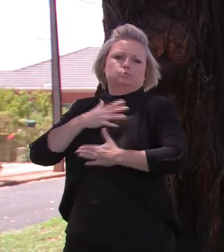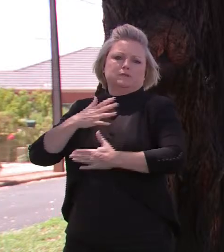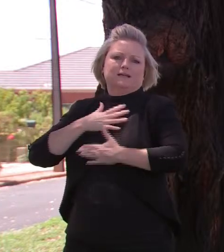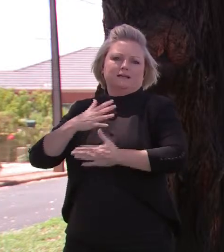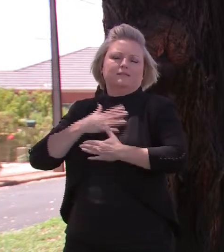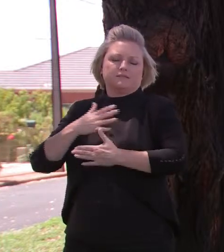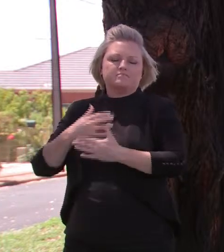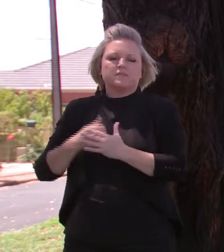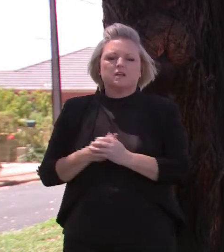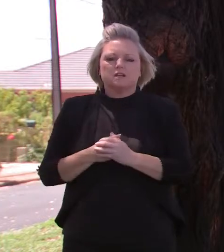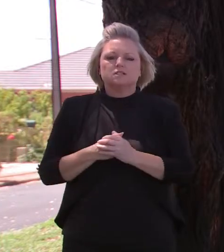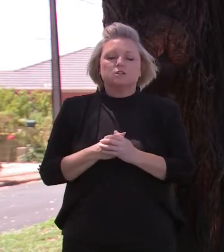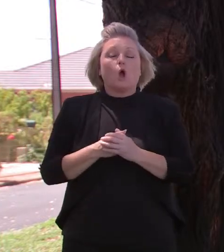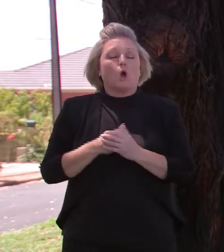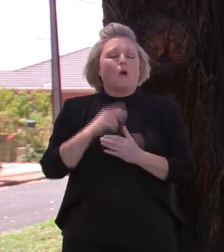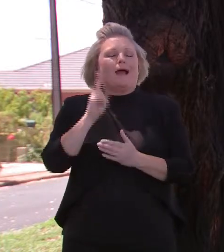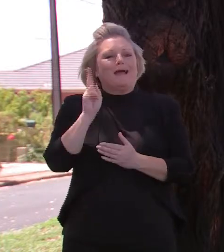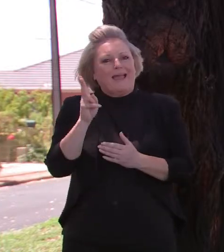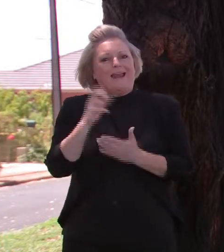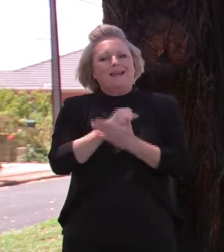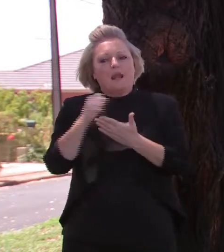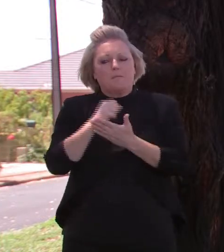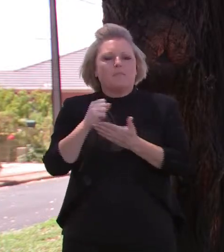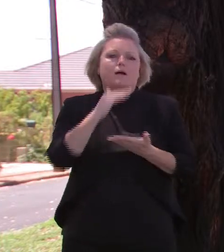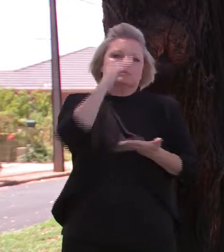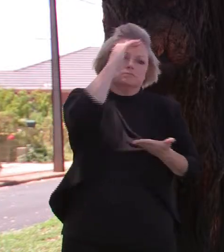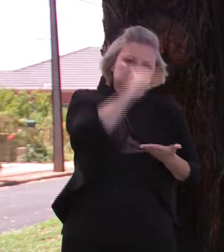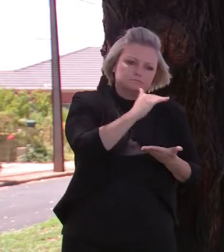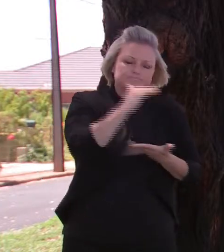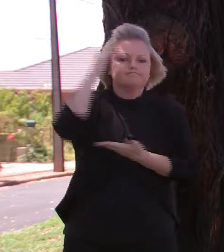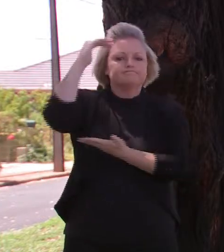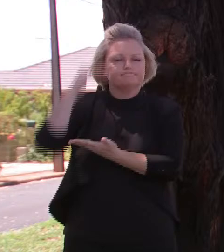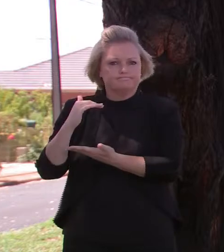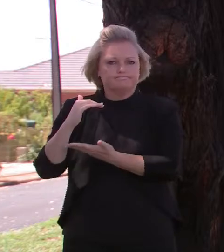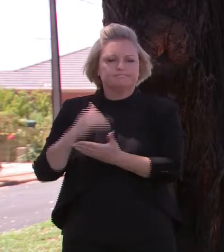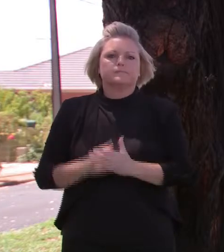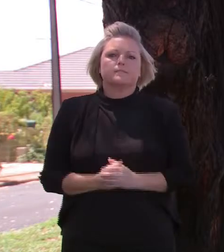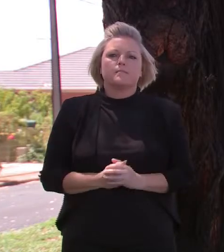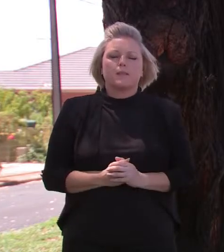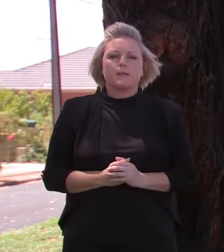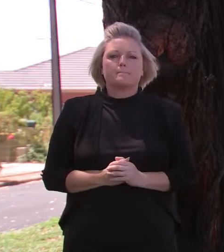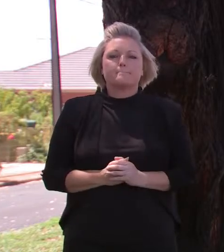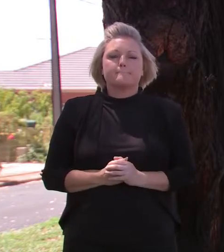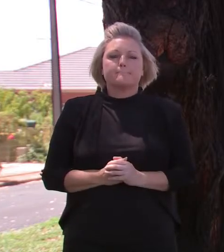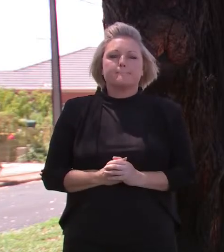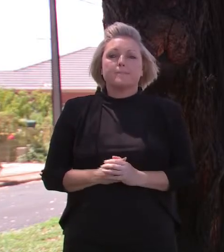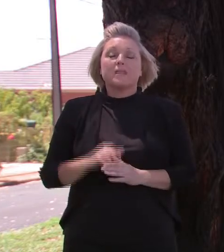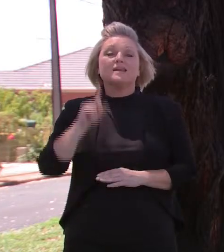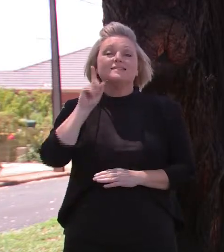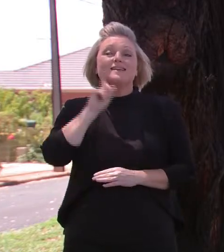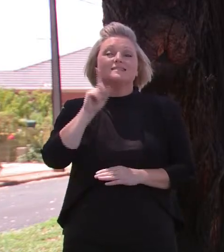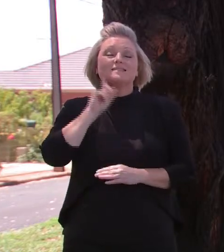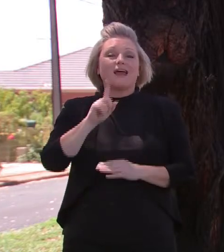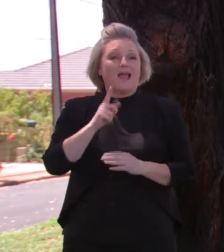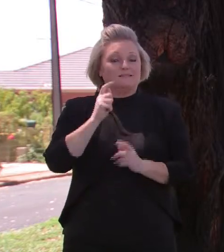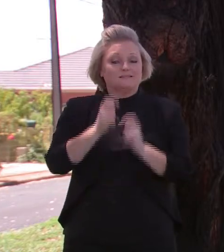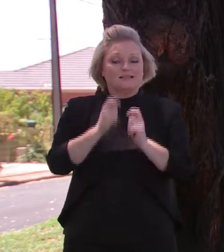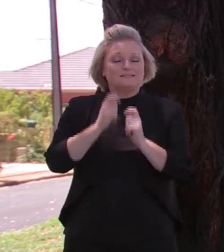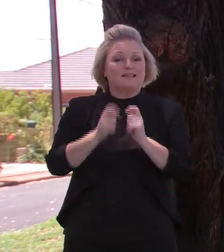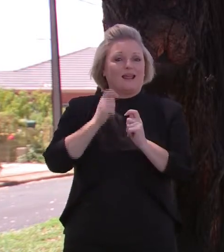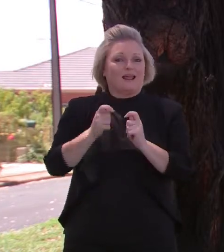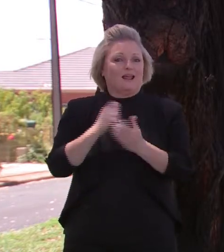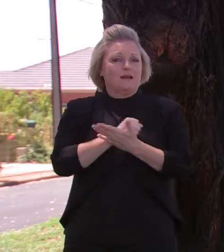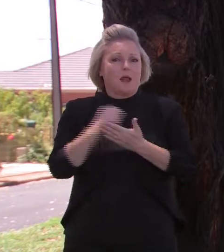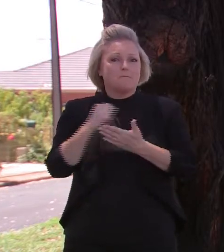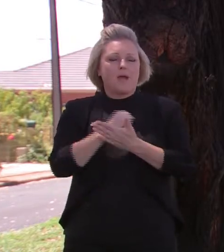we've experienced in terms of ICU and ventilators. Yesterday was a reasonable day in terms of testing. It's often very low